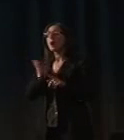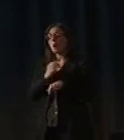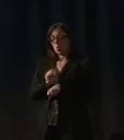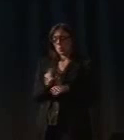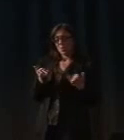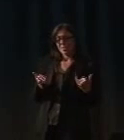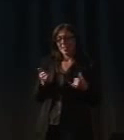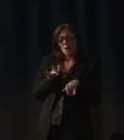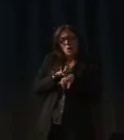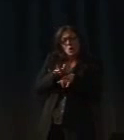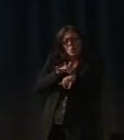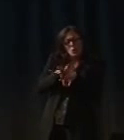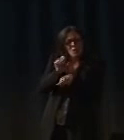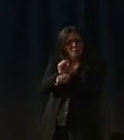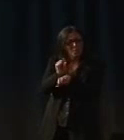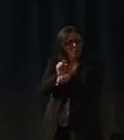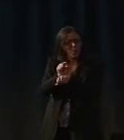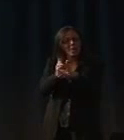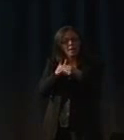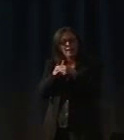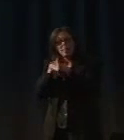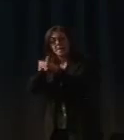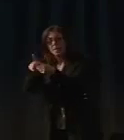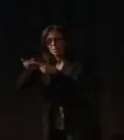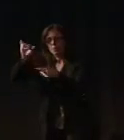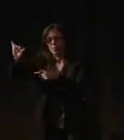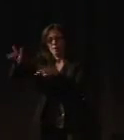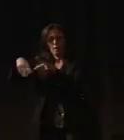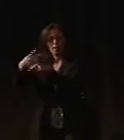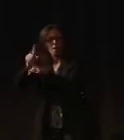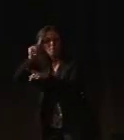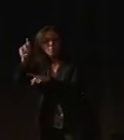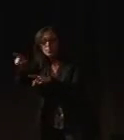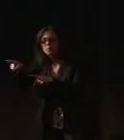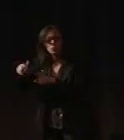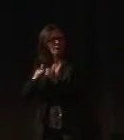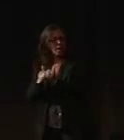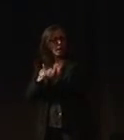to those questions.